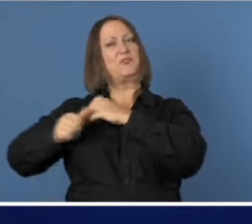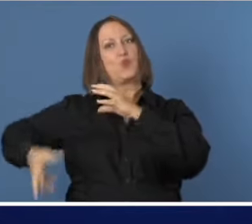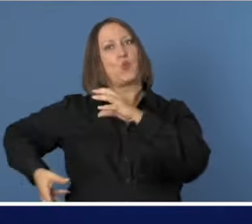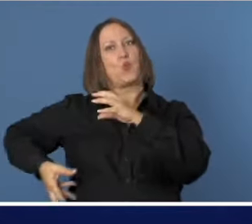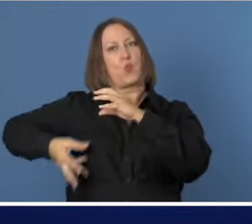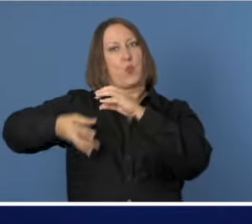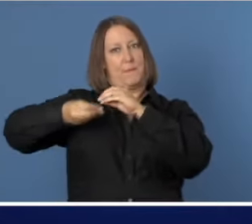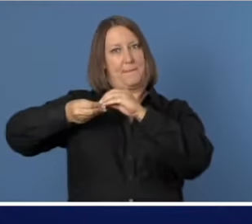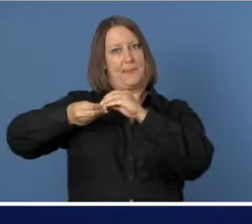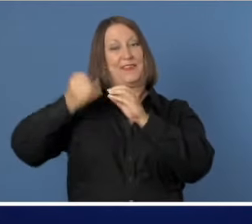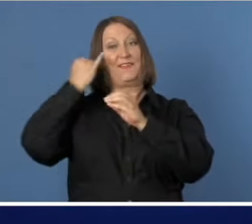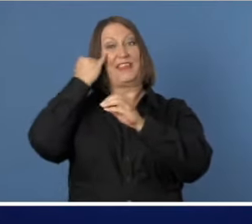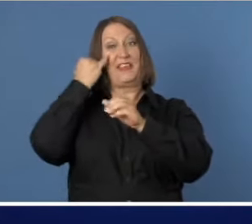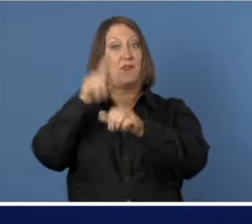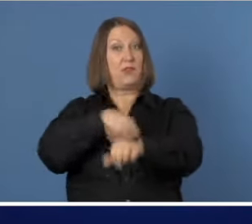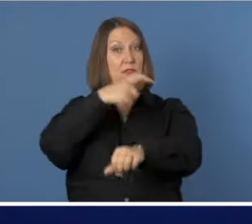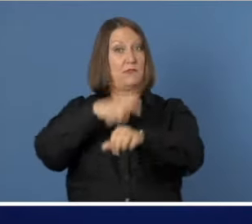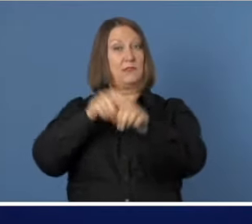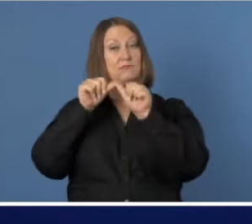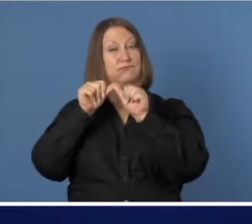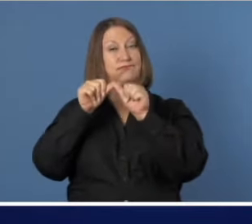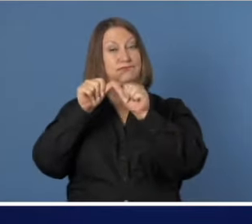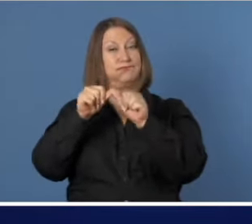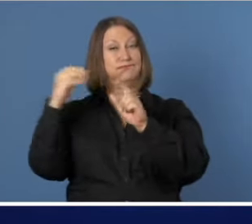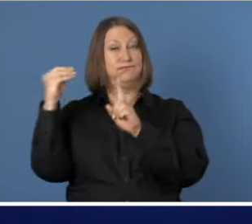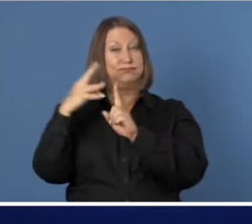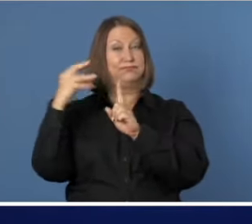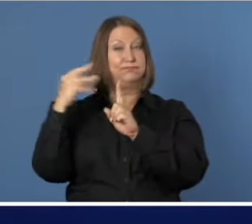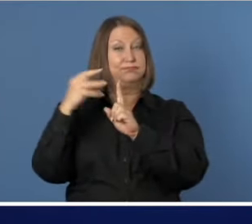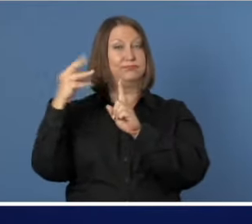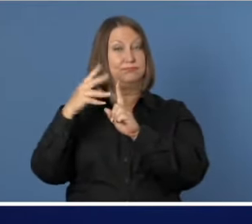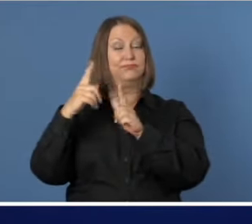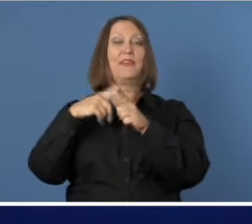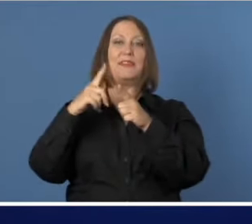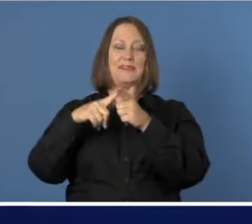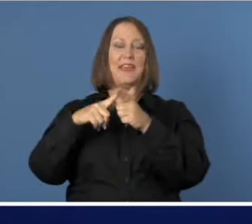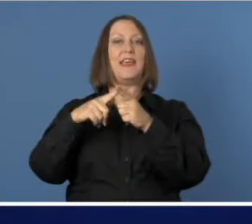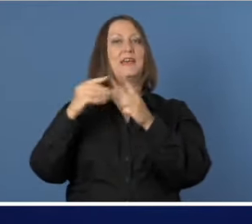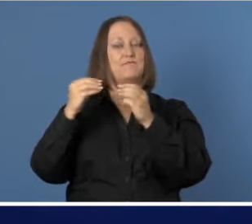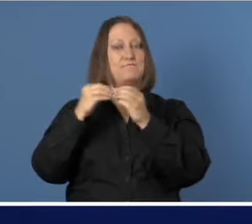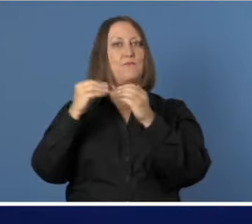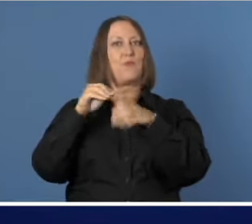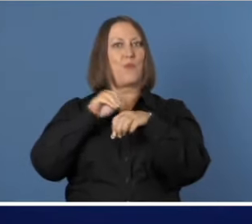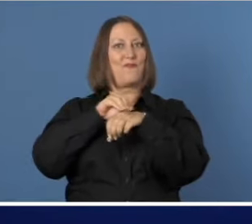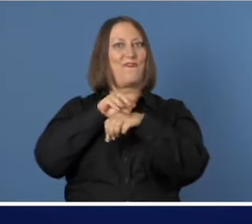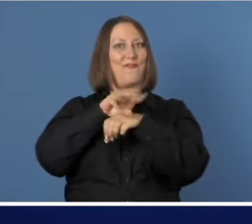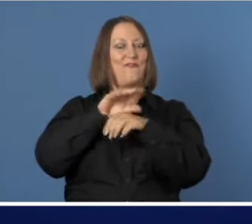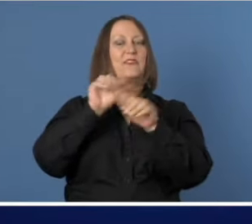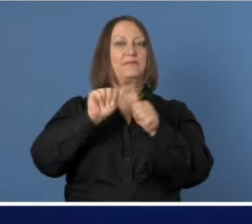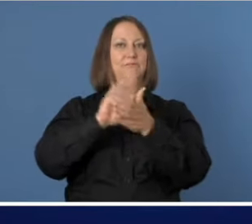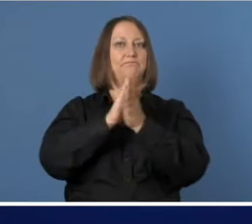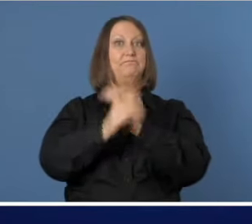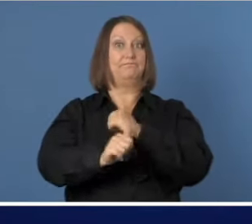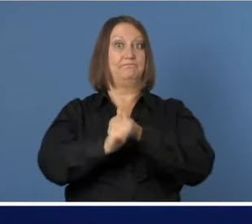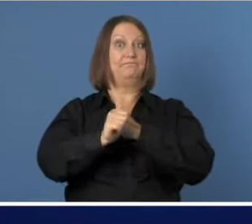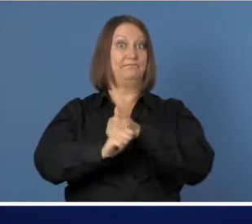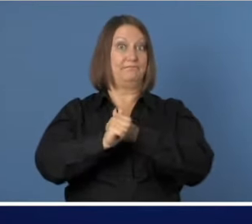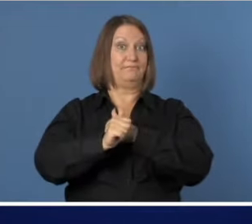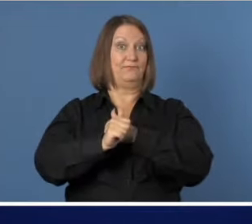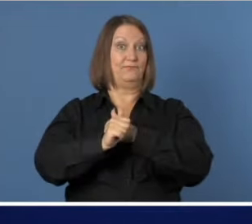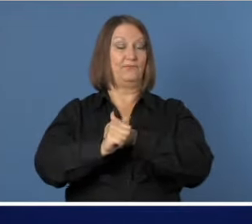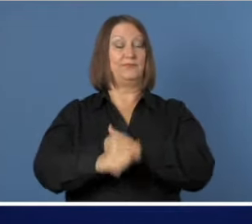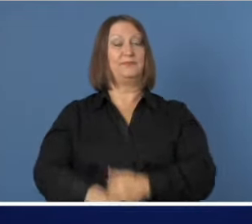Radiation has a cumulative effect. The longer a person is exposed to radiation, the